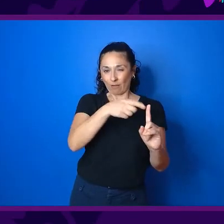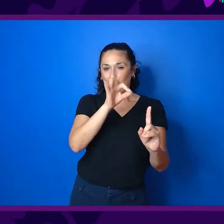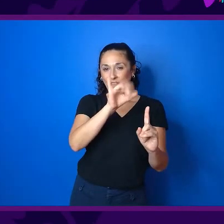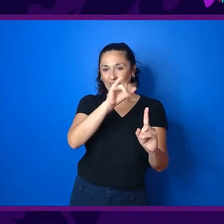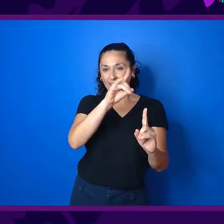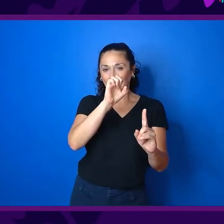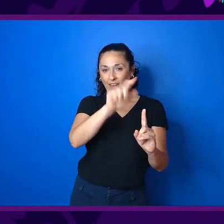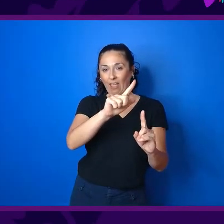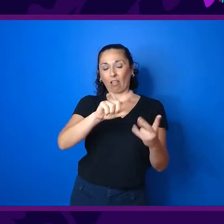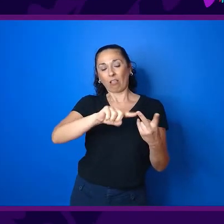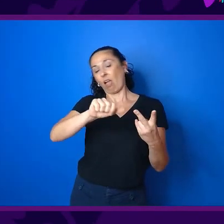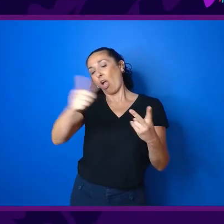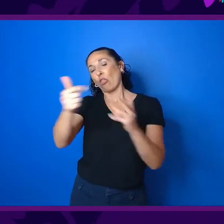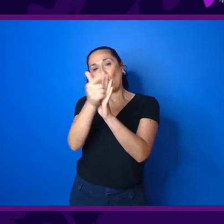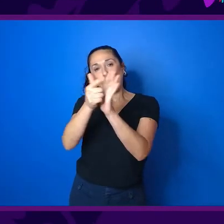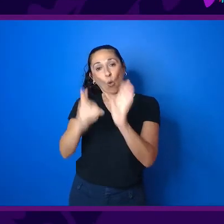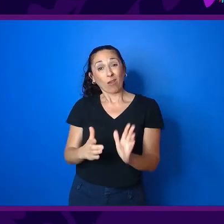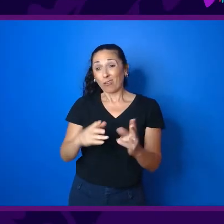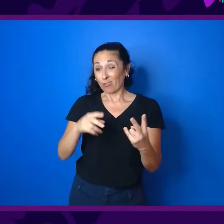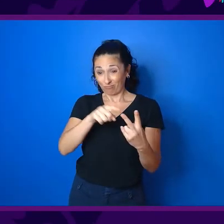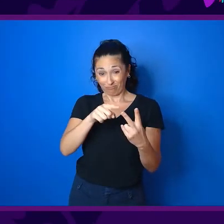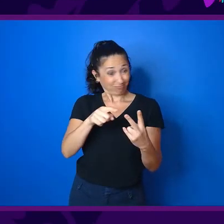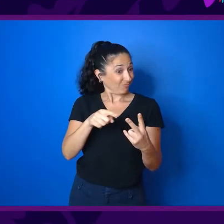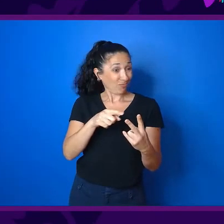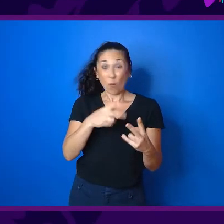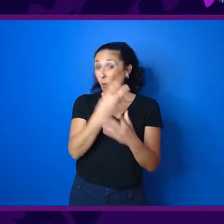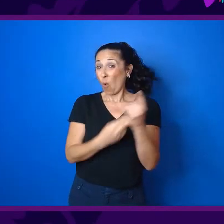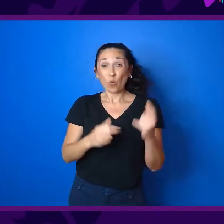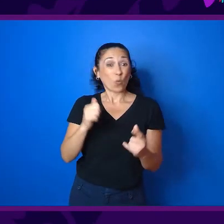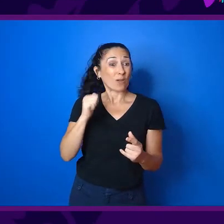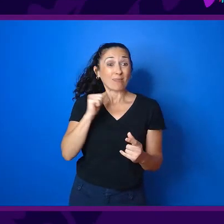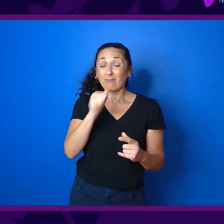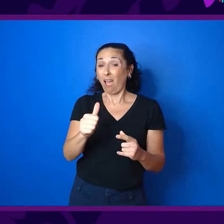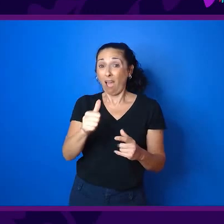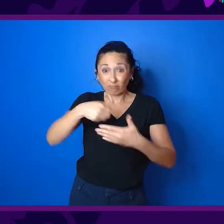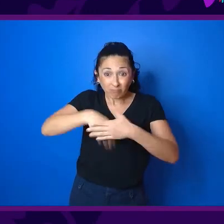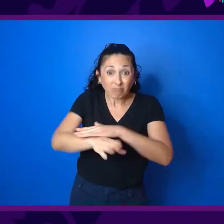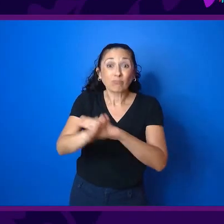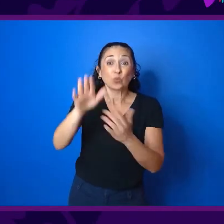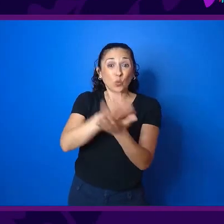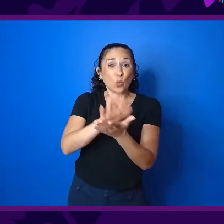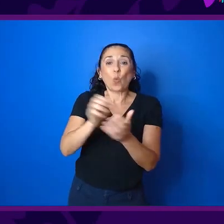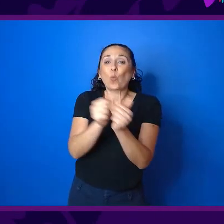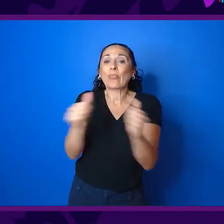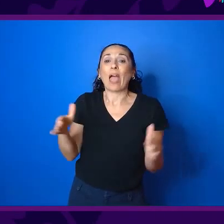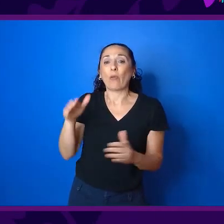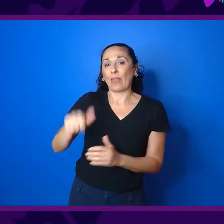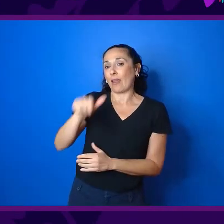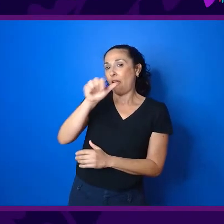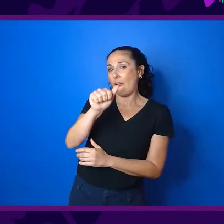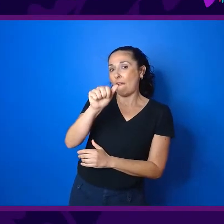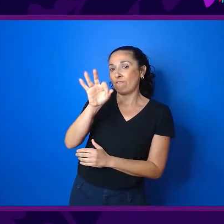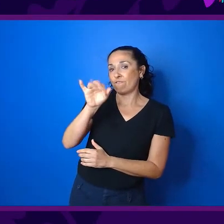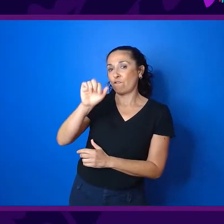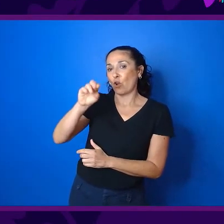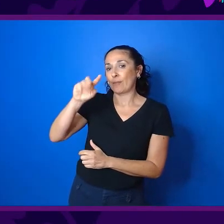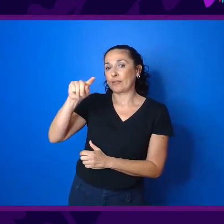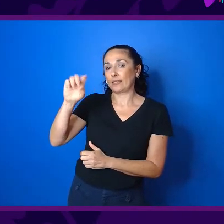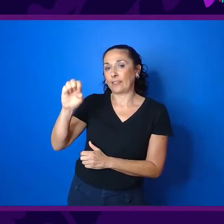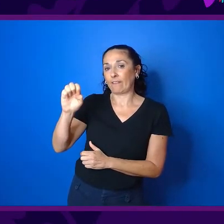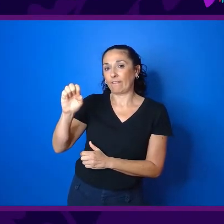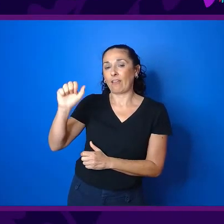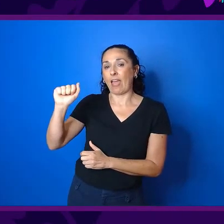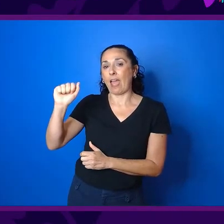into school had it not been for affirmative action. But you know what, Alfie? We're going to get it back, because I understand we might put an initiative on the ballot.